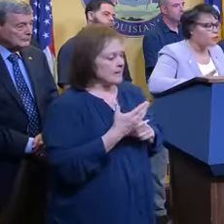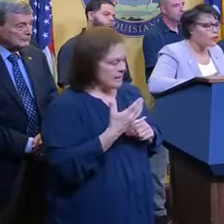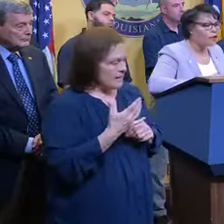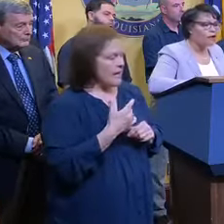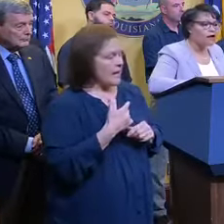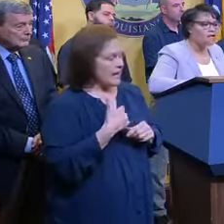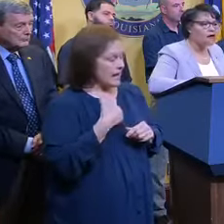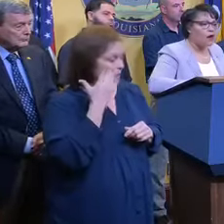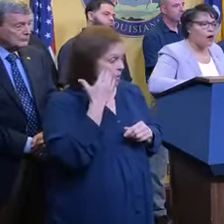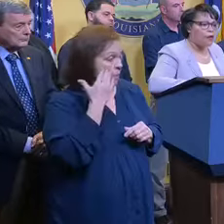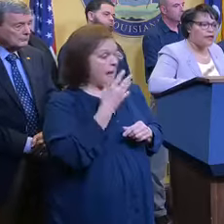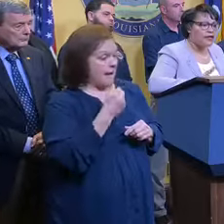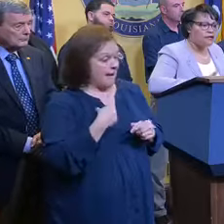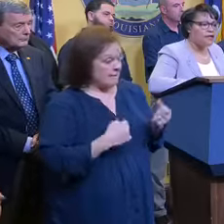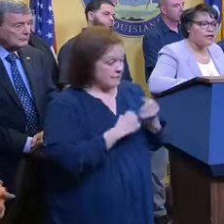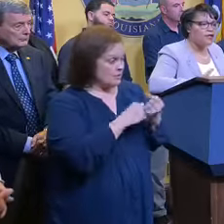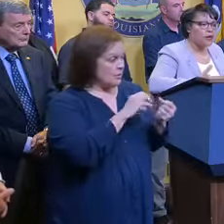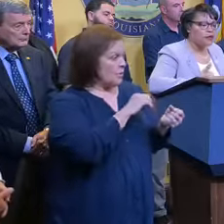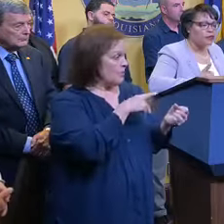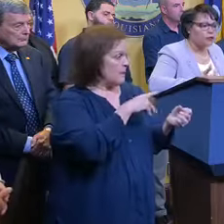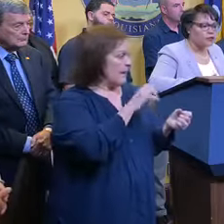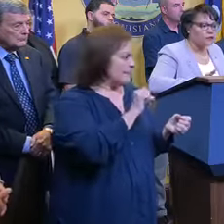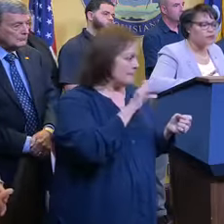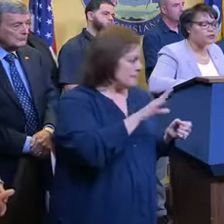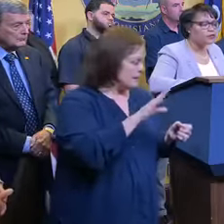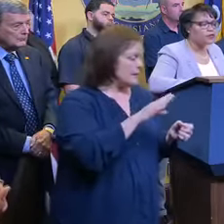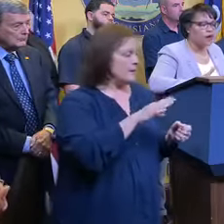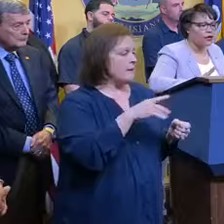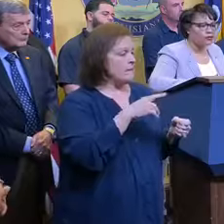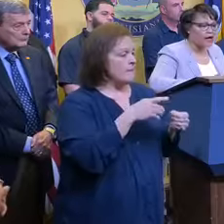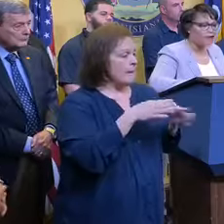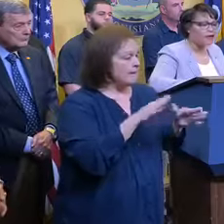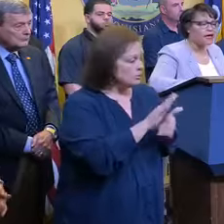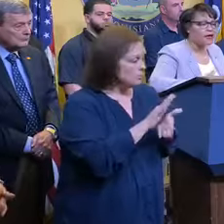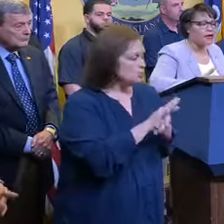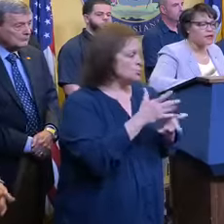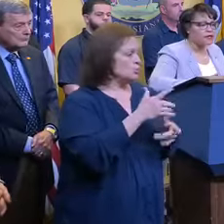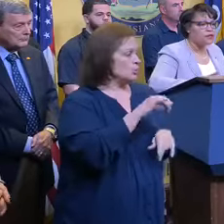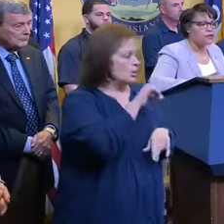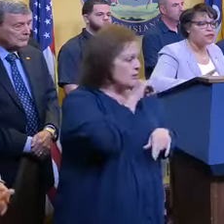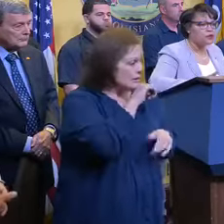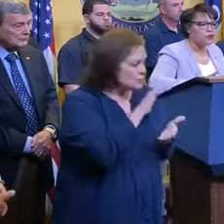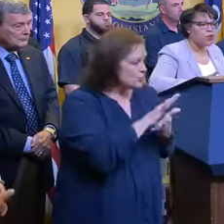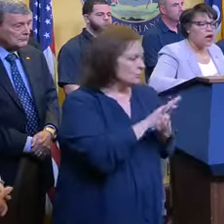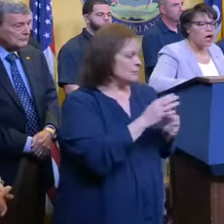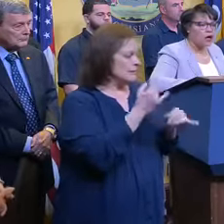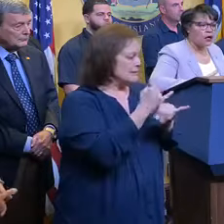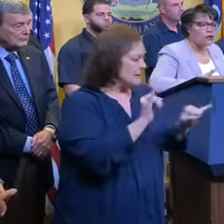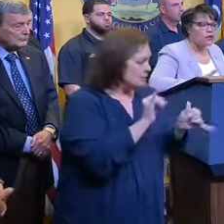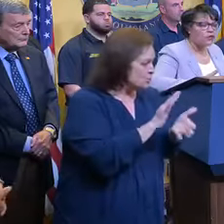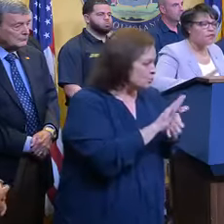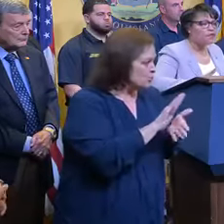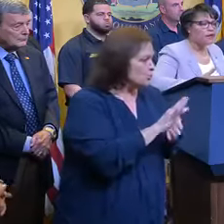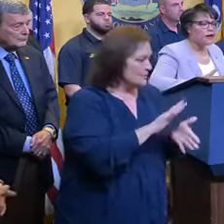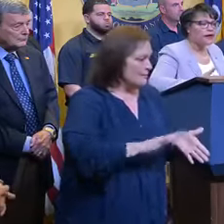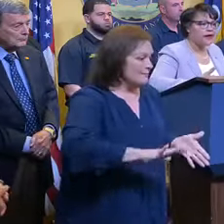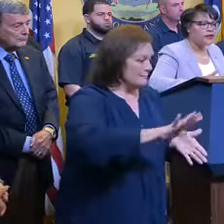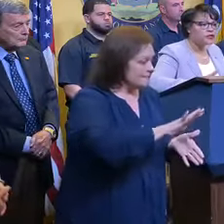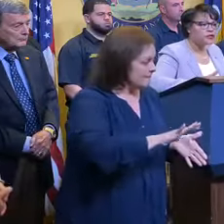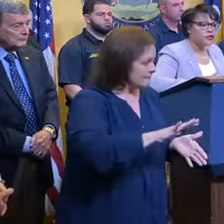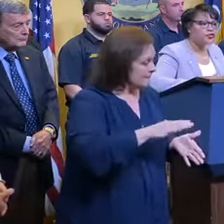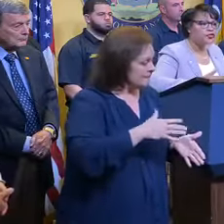full support of OPSB, New Orleans Public Schools, the Archdiocese, and our independent school community for